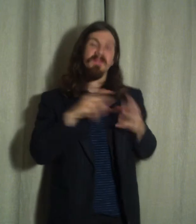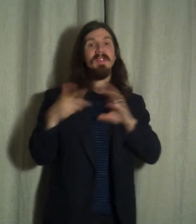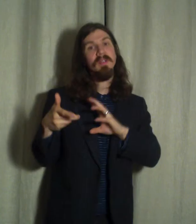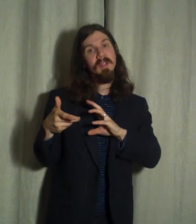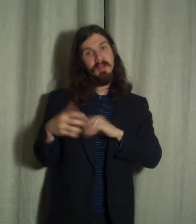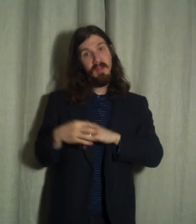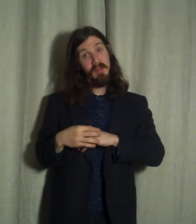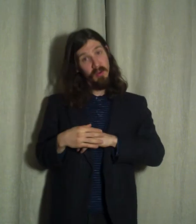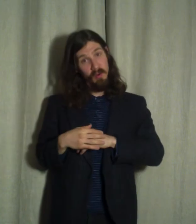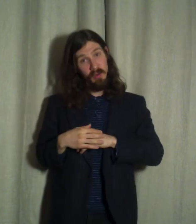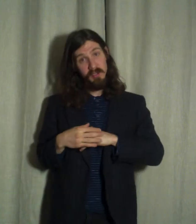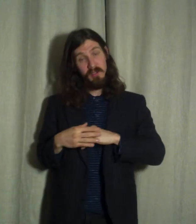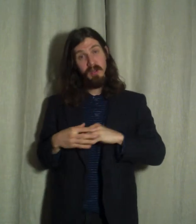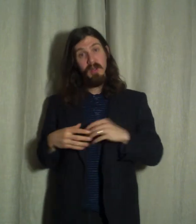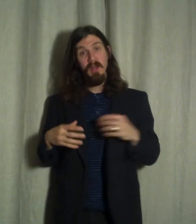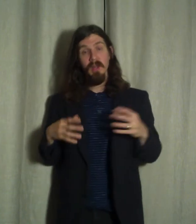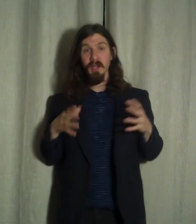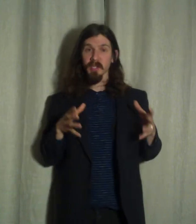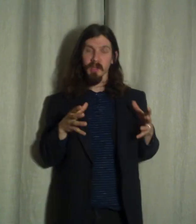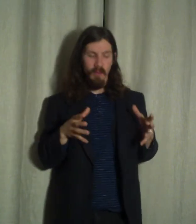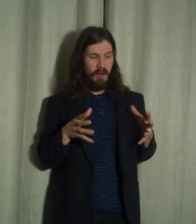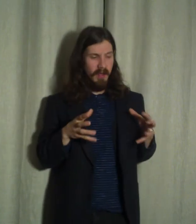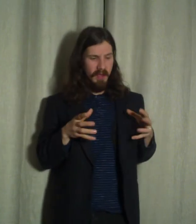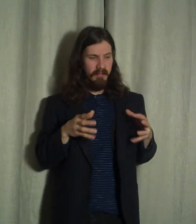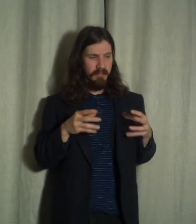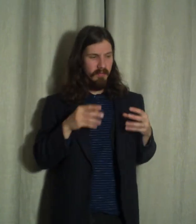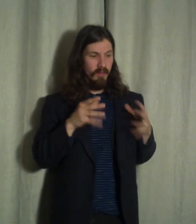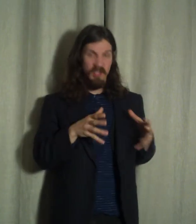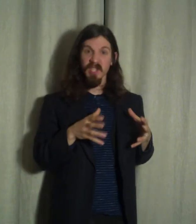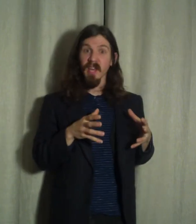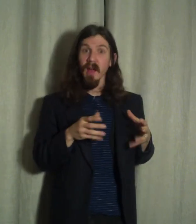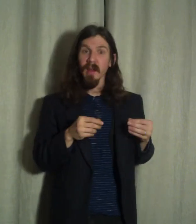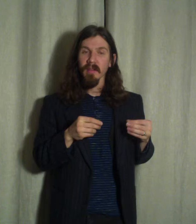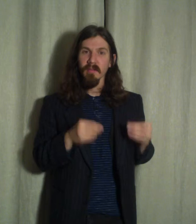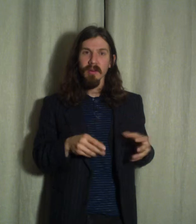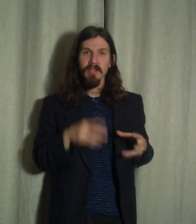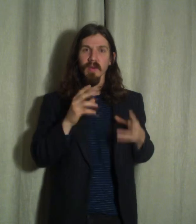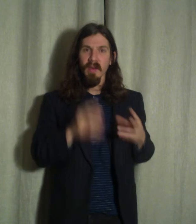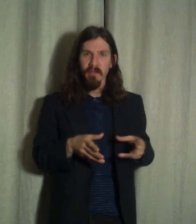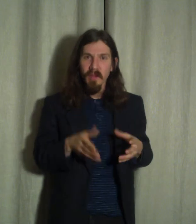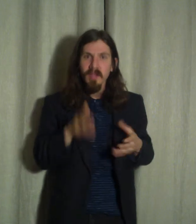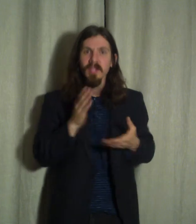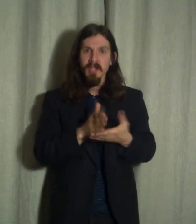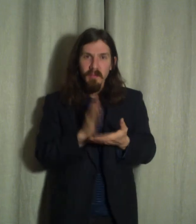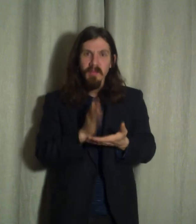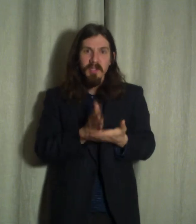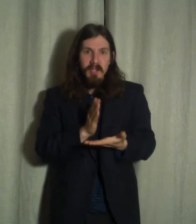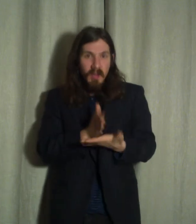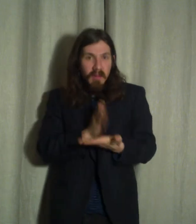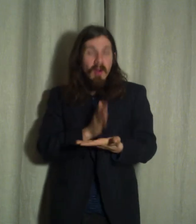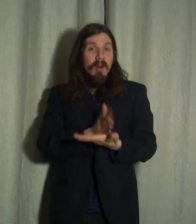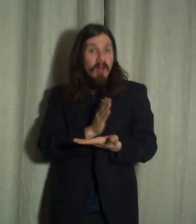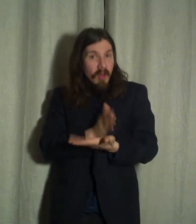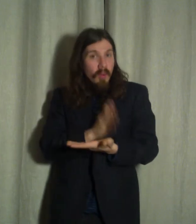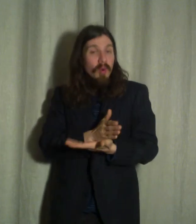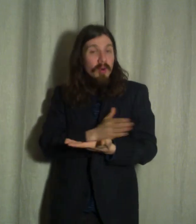feel different than the chorus. Initially, we want to say a lot in the verse, so we have the subdivision of our words.